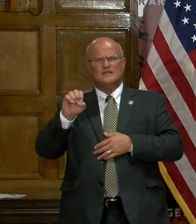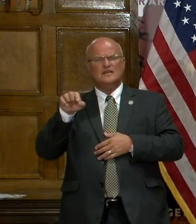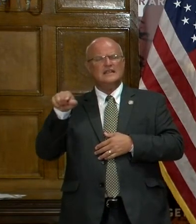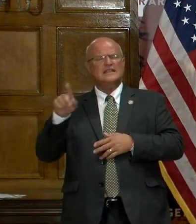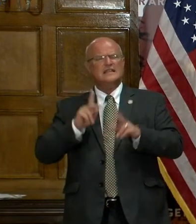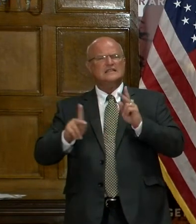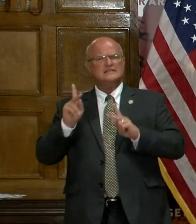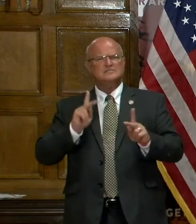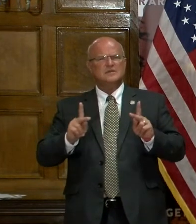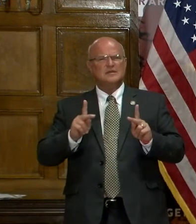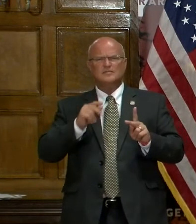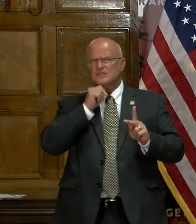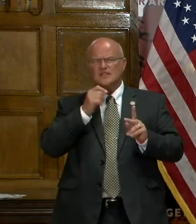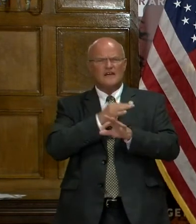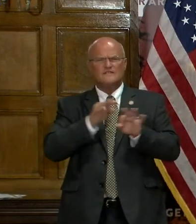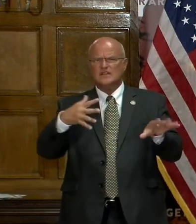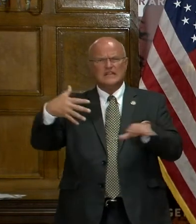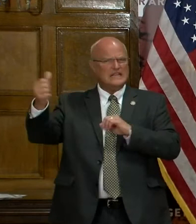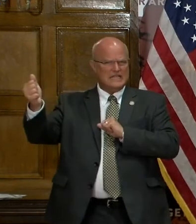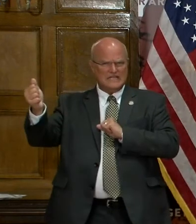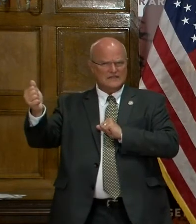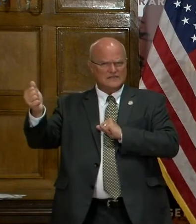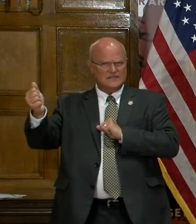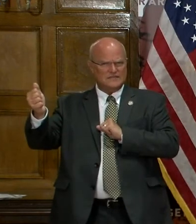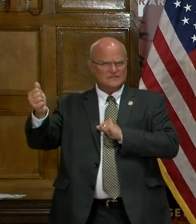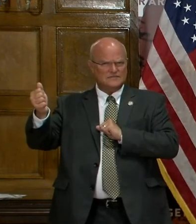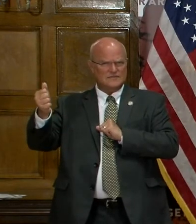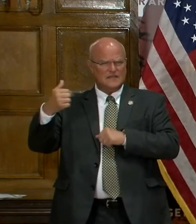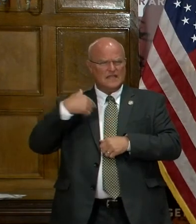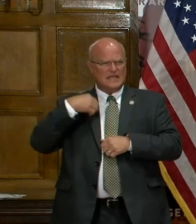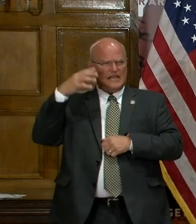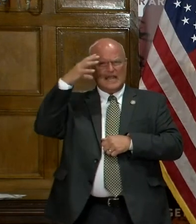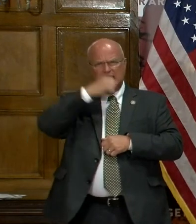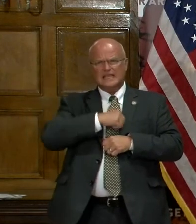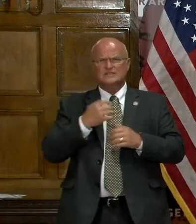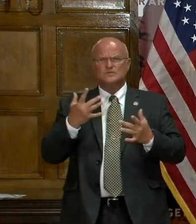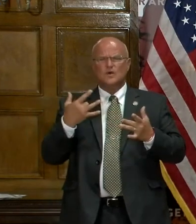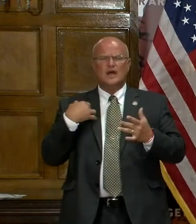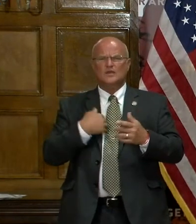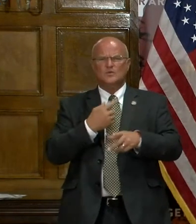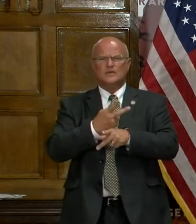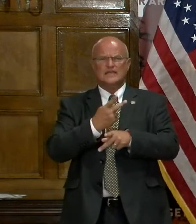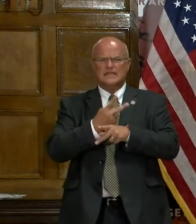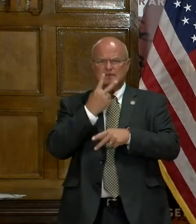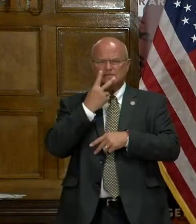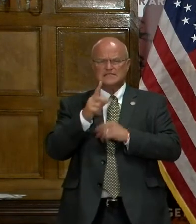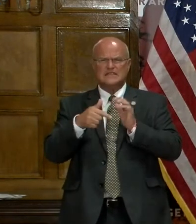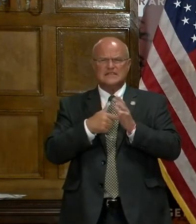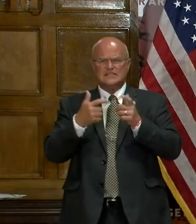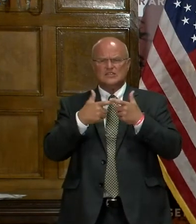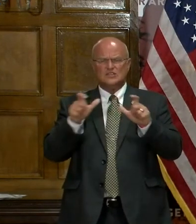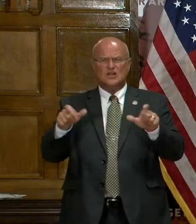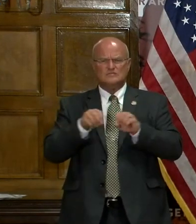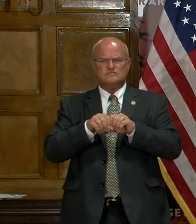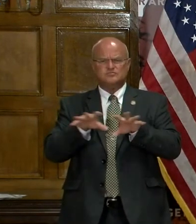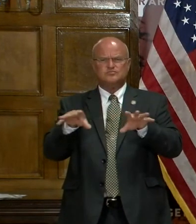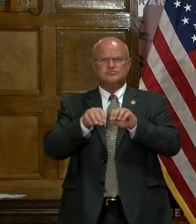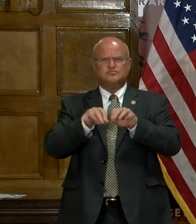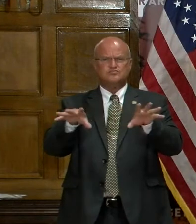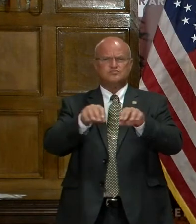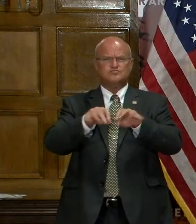are, they're not free to leave. And I guess, why do we keep seeing these large